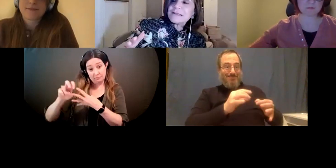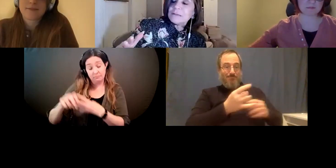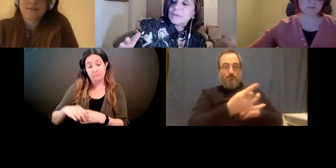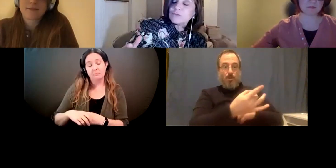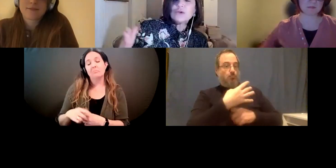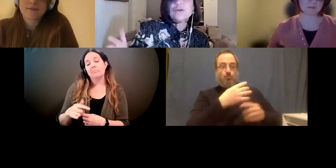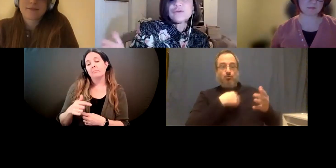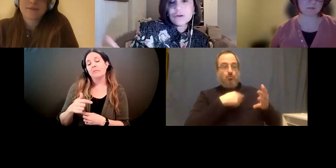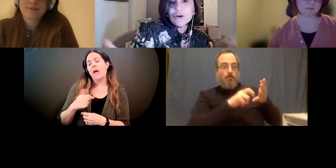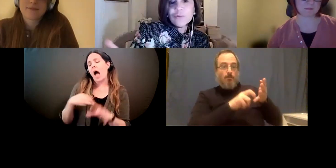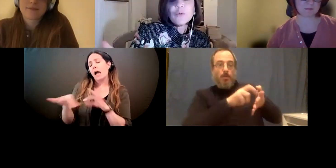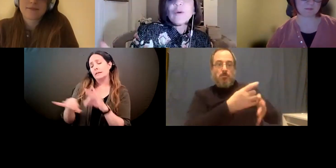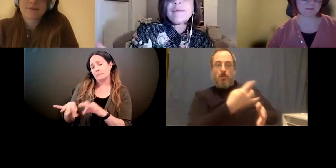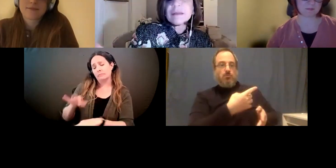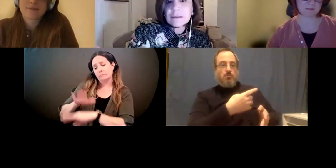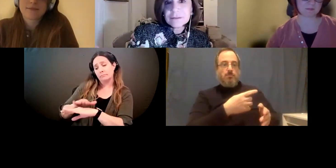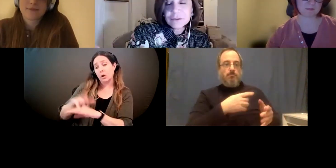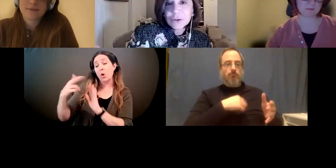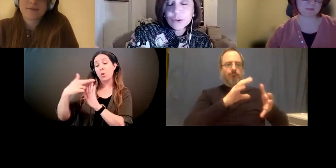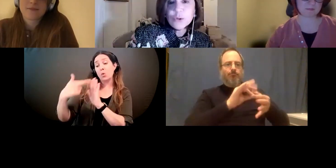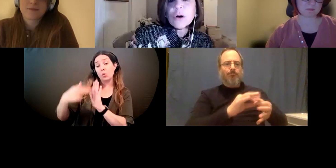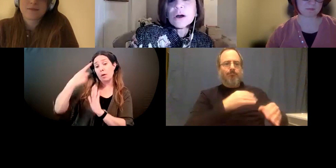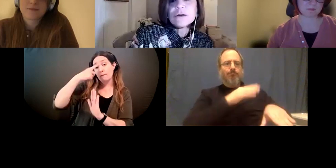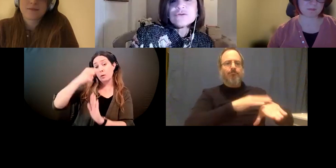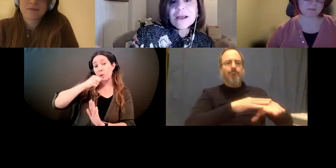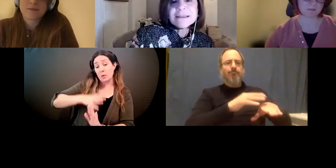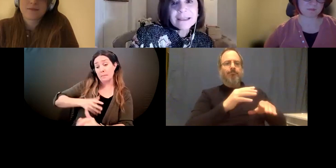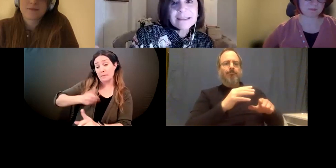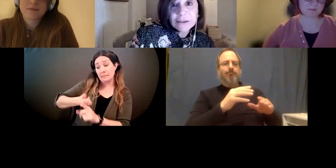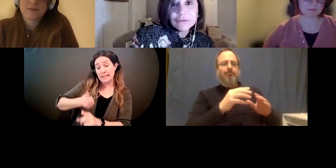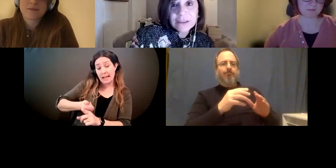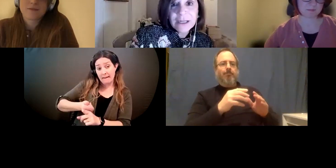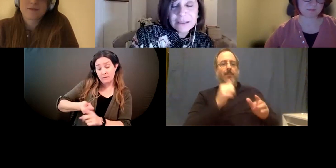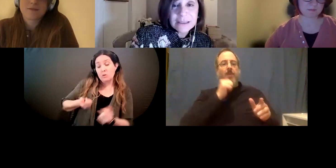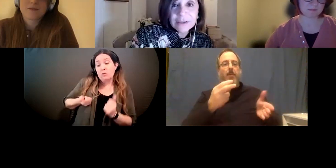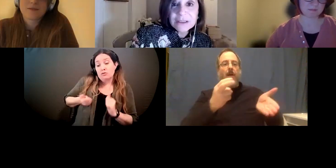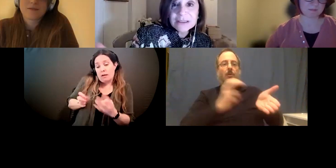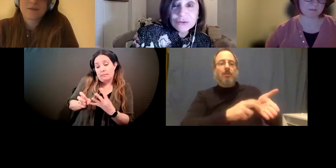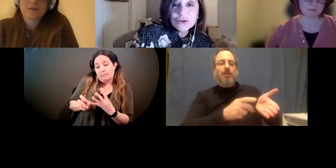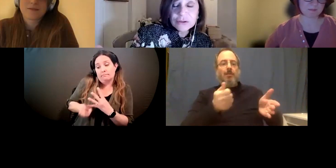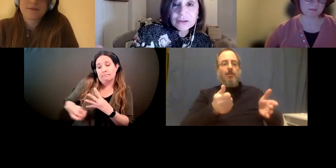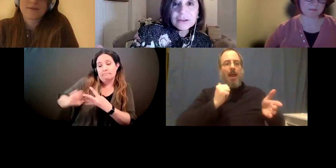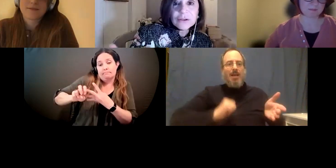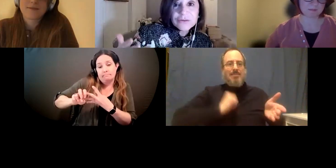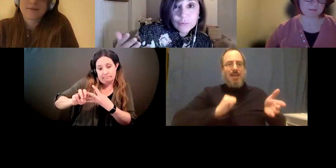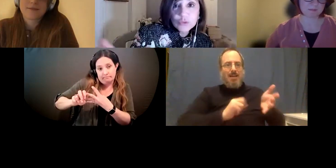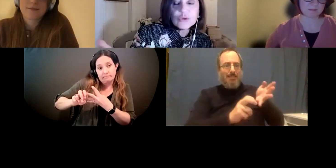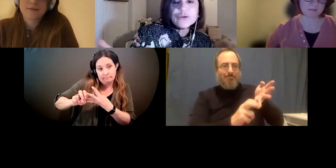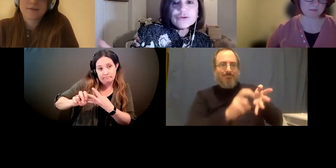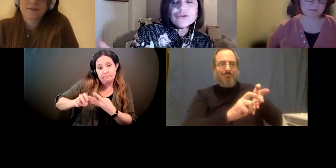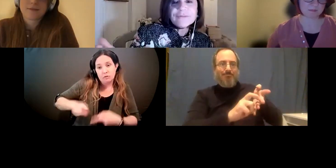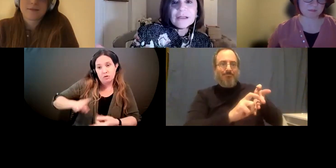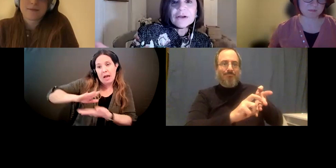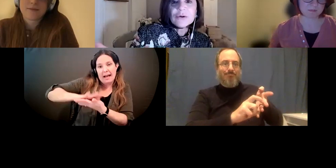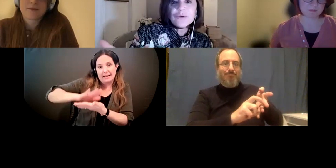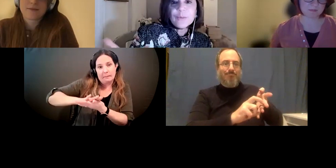are some rules for women who are trying to get tenure in an academic institution. Some rules